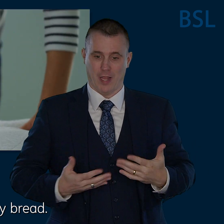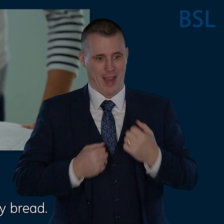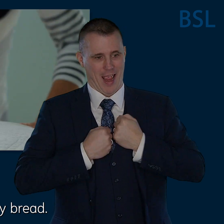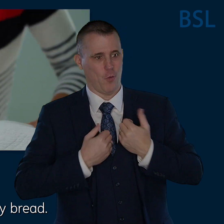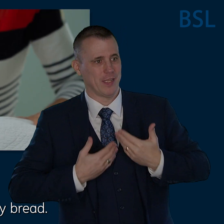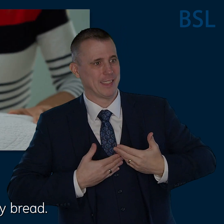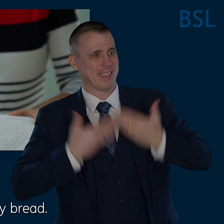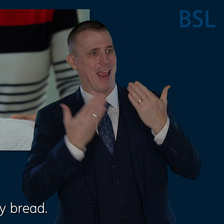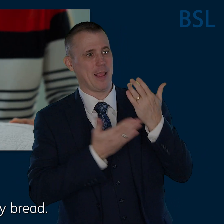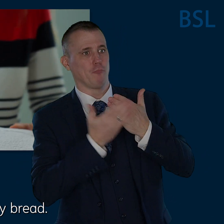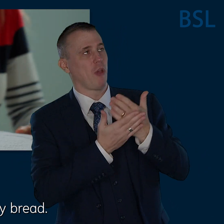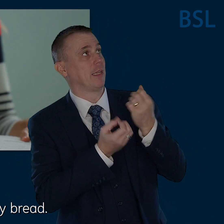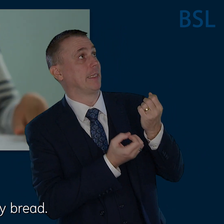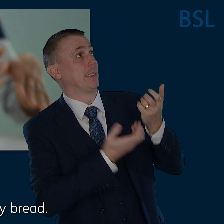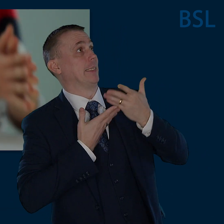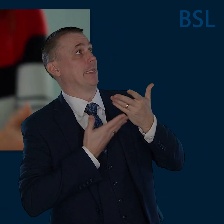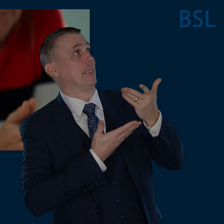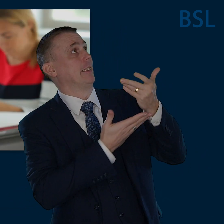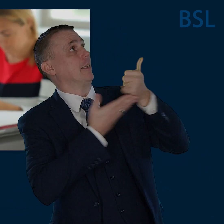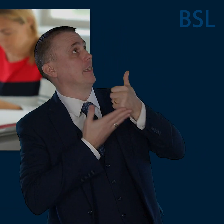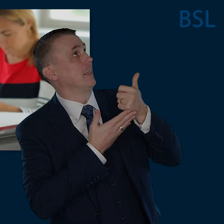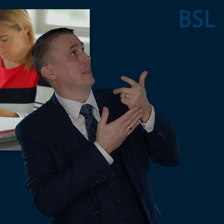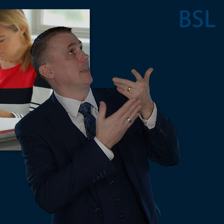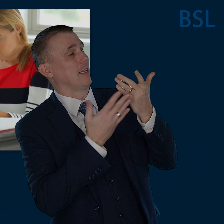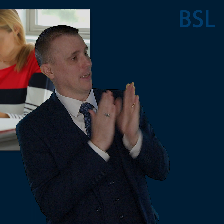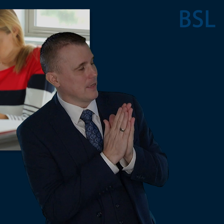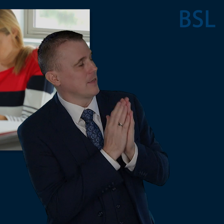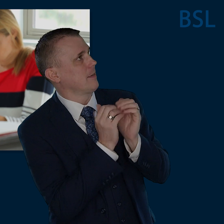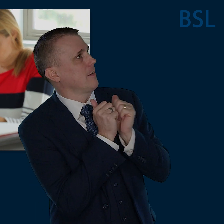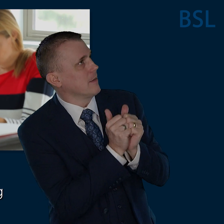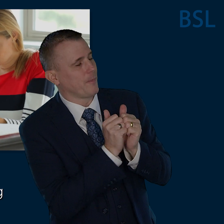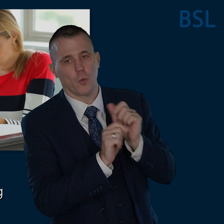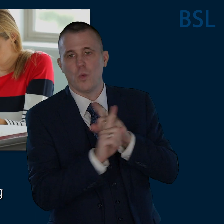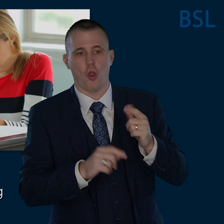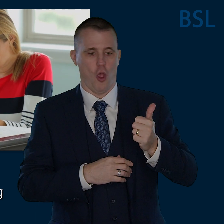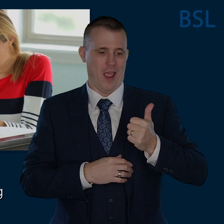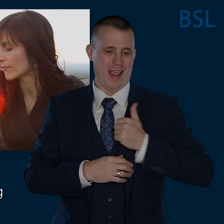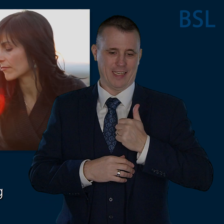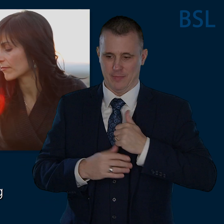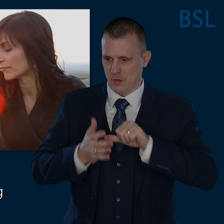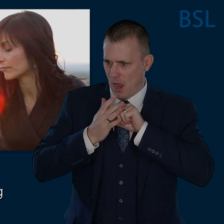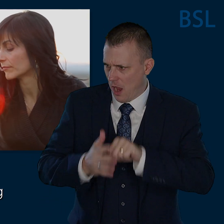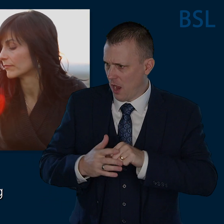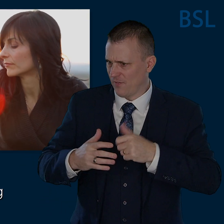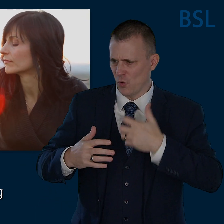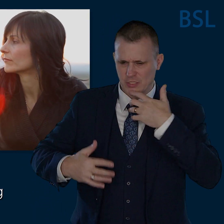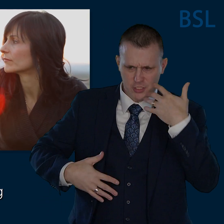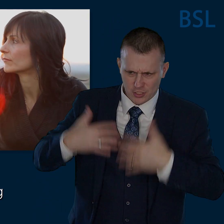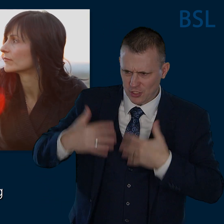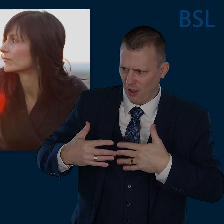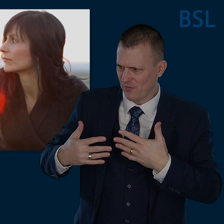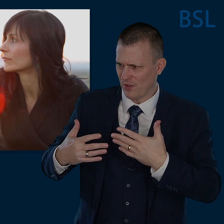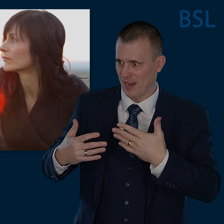Give us this day our daily bread. We're not anticipating the hardship or suffering that might